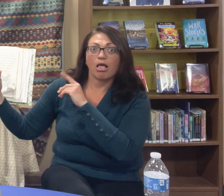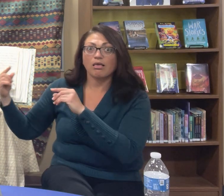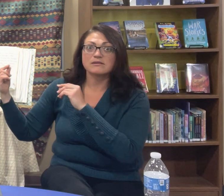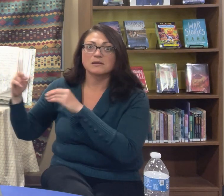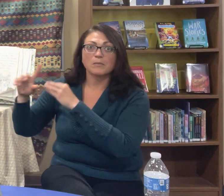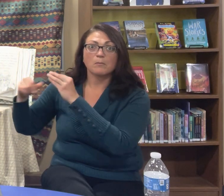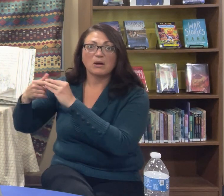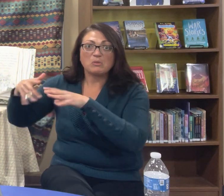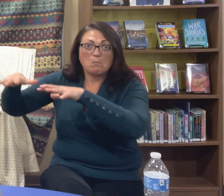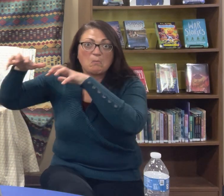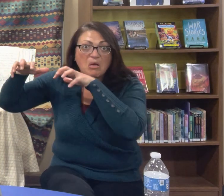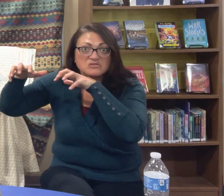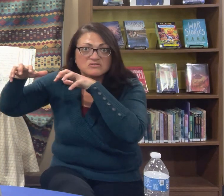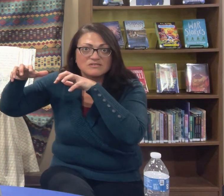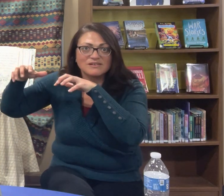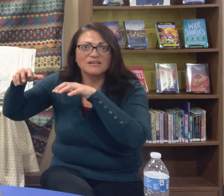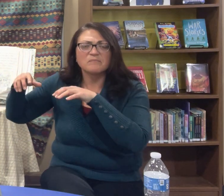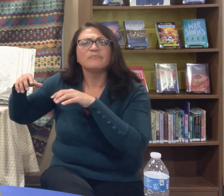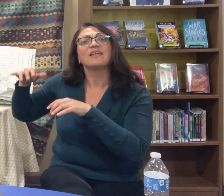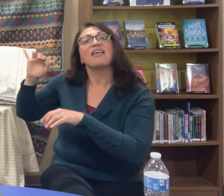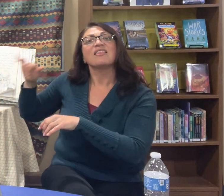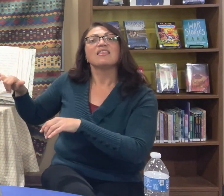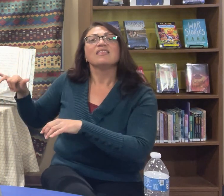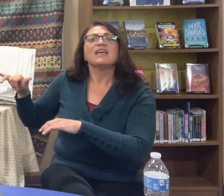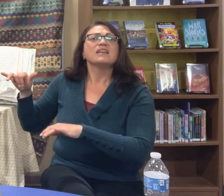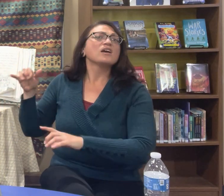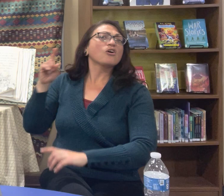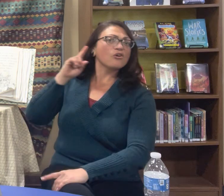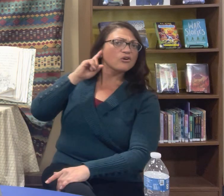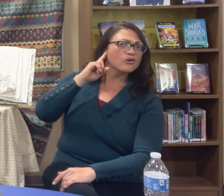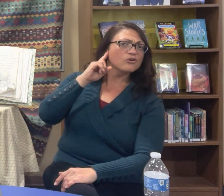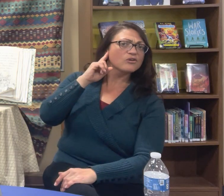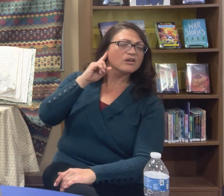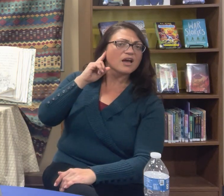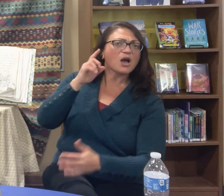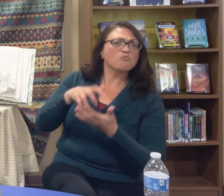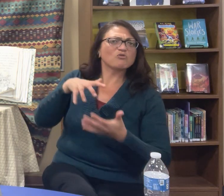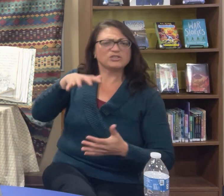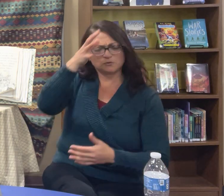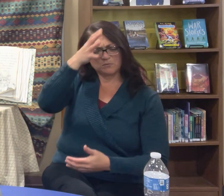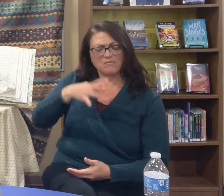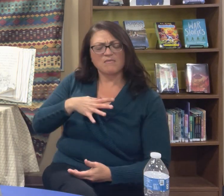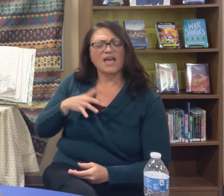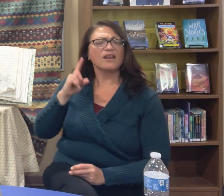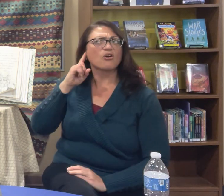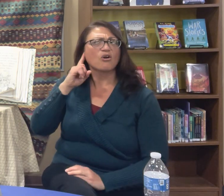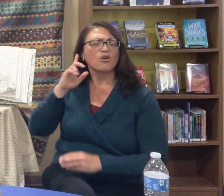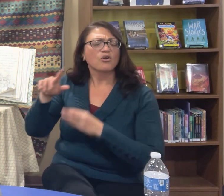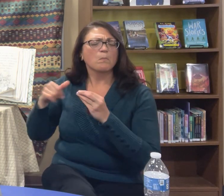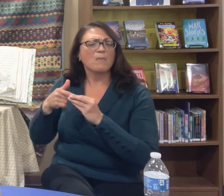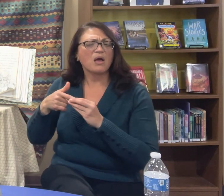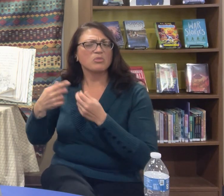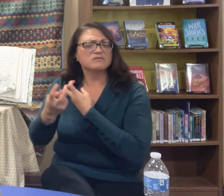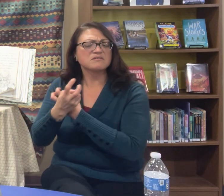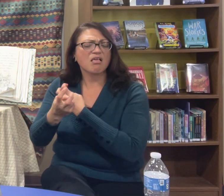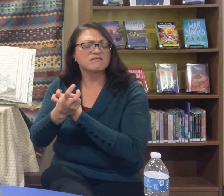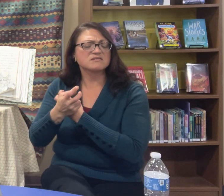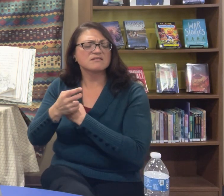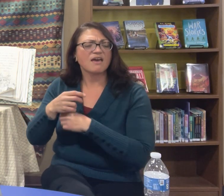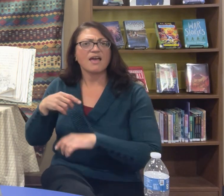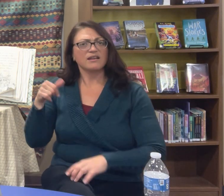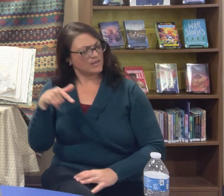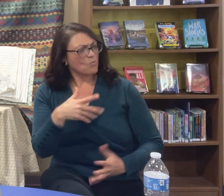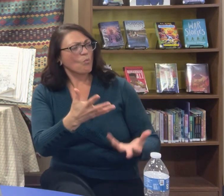collector who offered to buy the skeleton. Mary hated to see it go, but the money would help the family survive